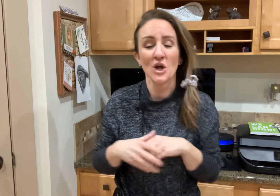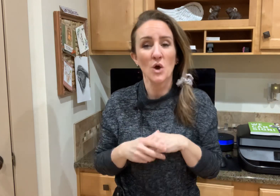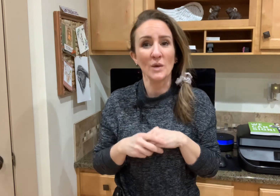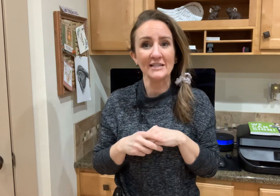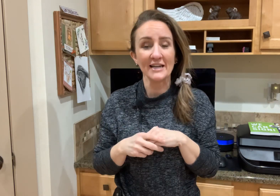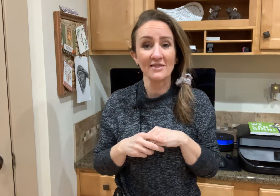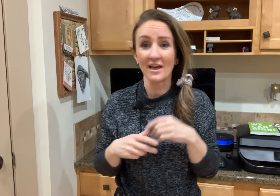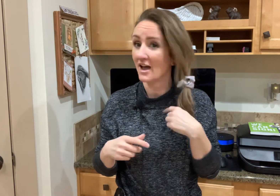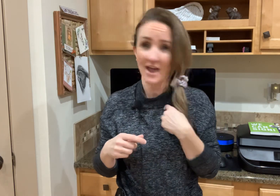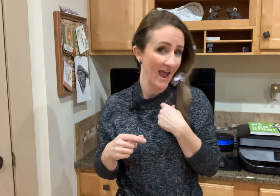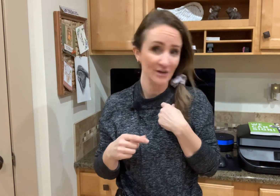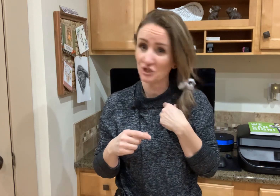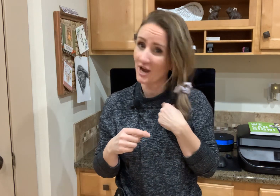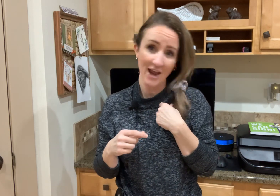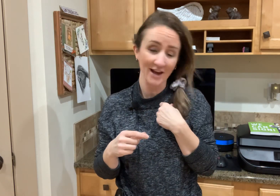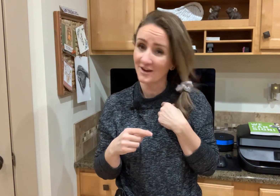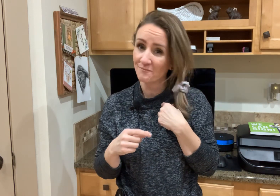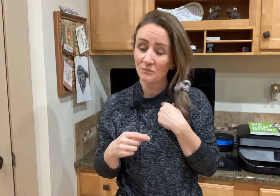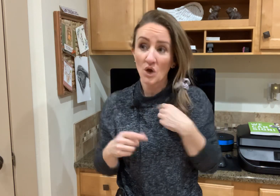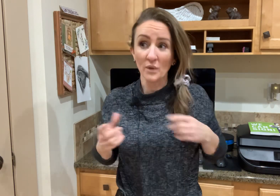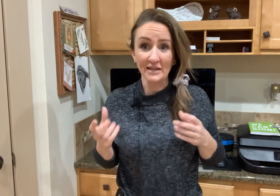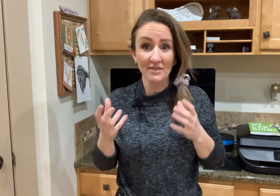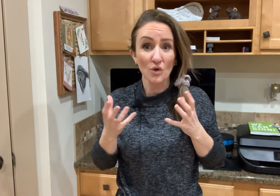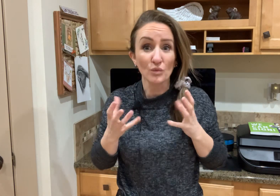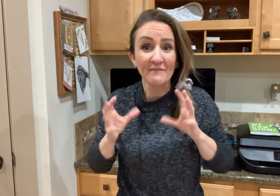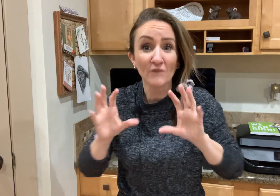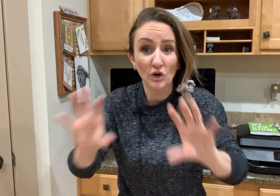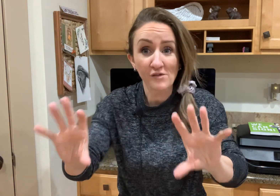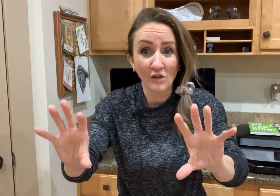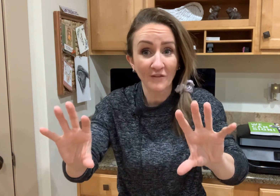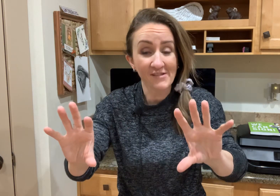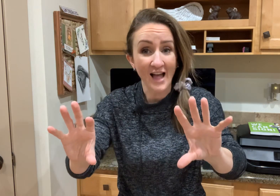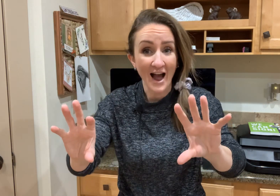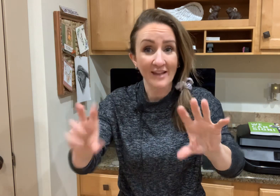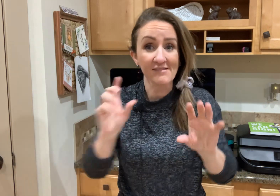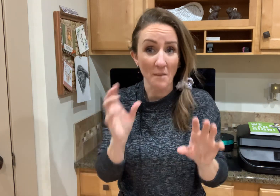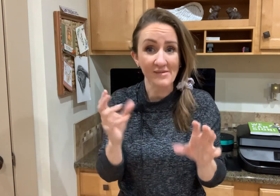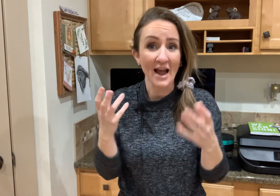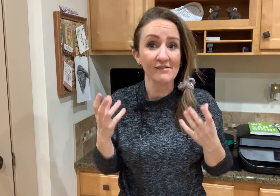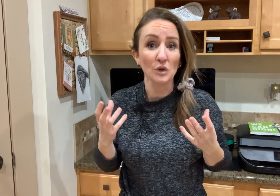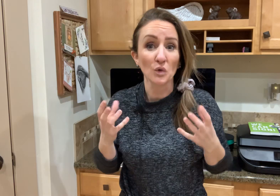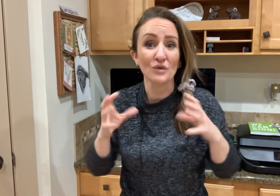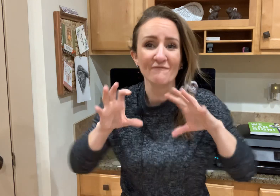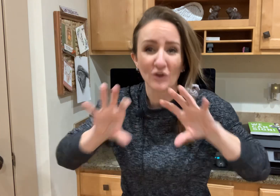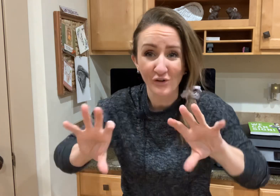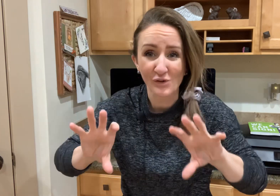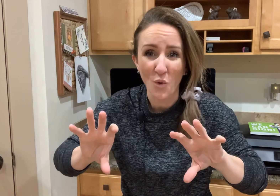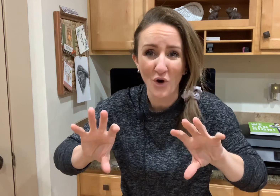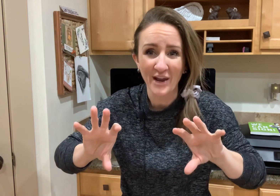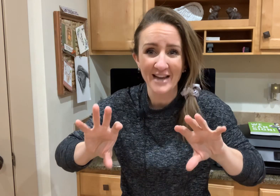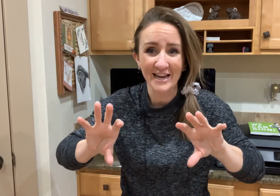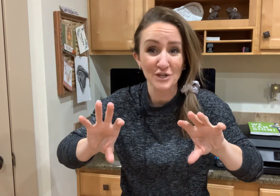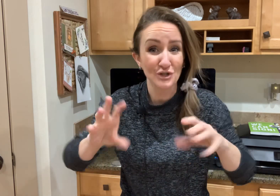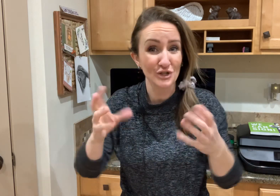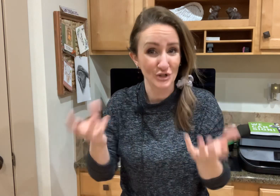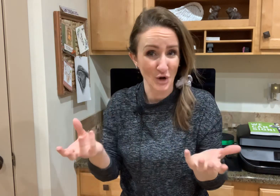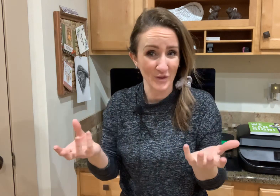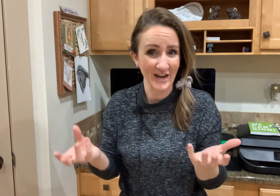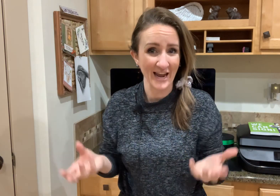We did the head shake. We did the reversal of signs. Some signs you can reverse the orientation to show the